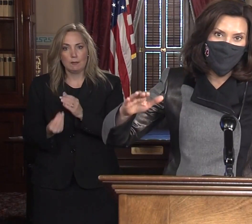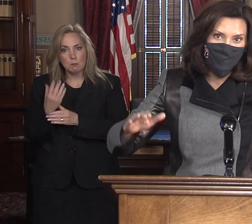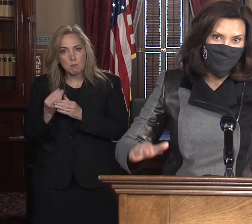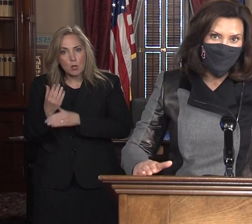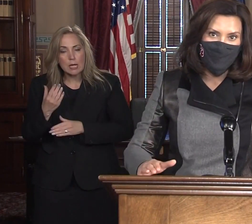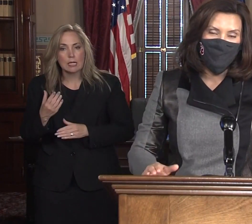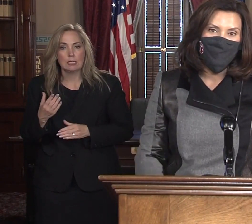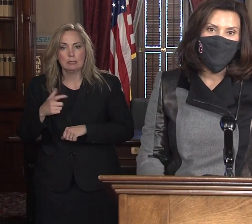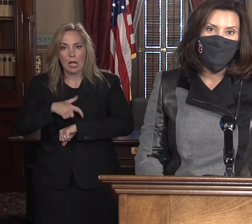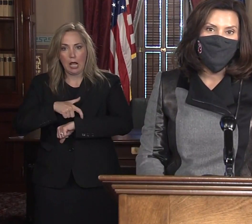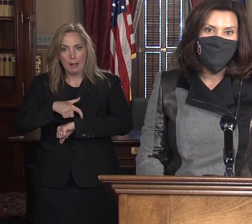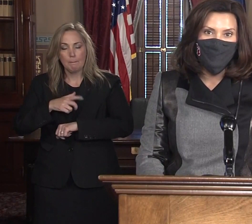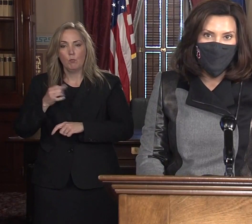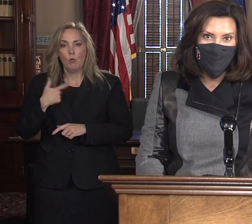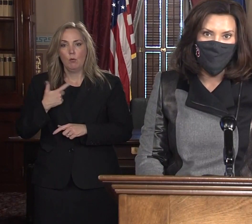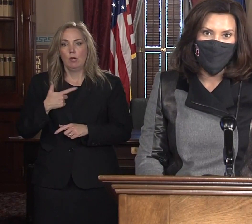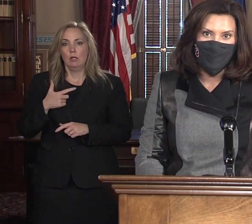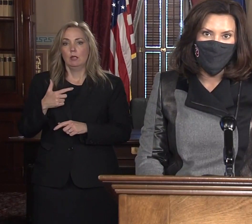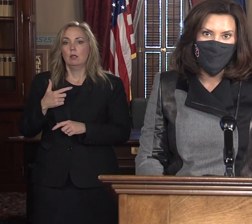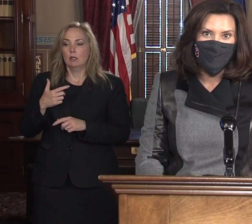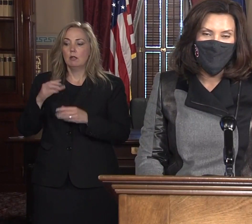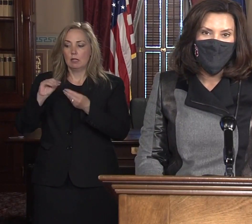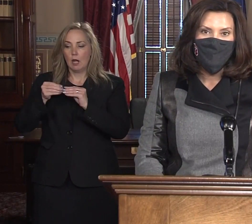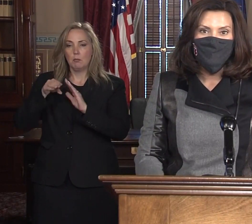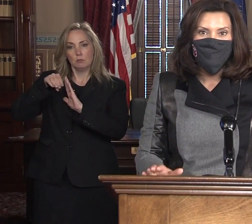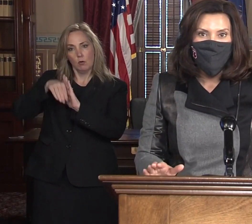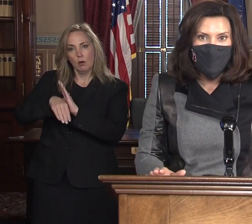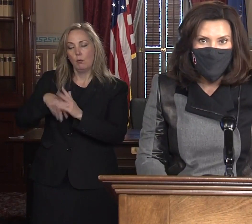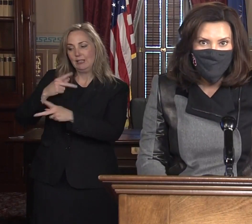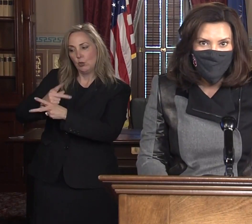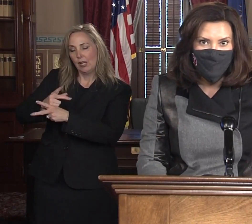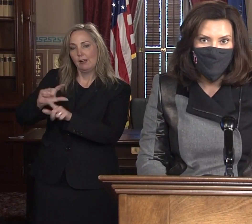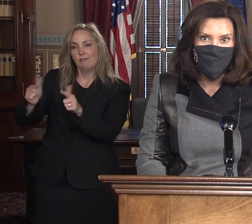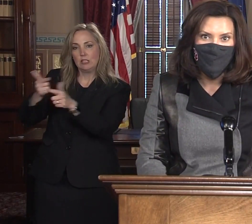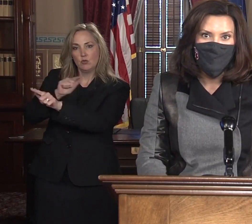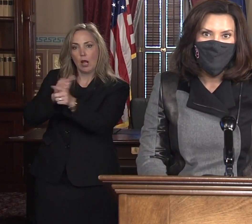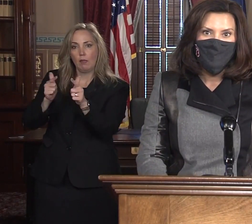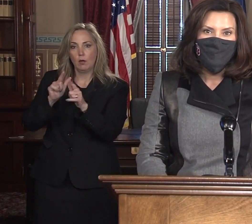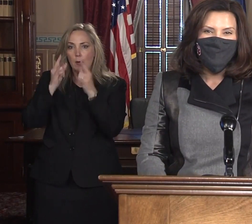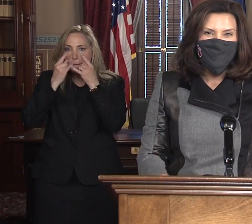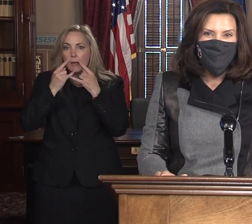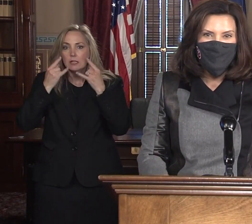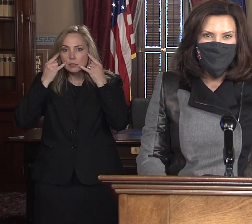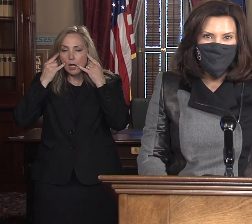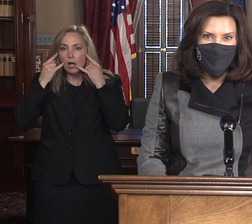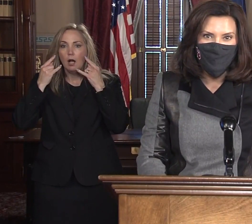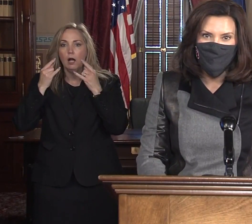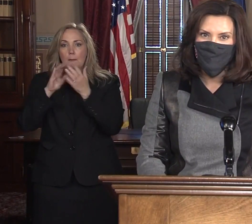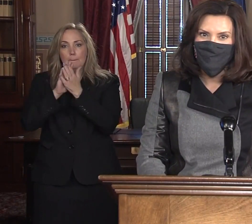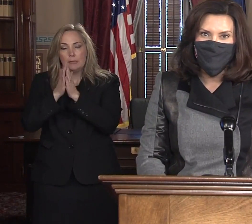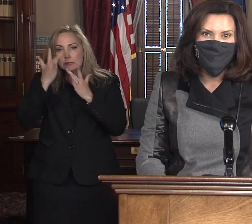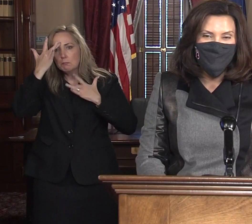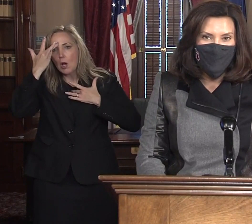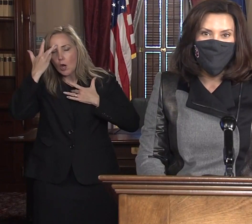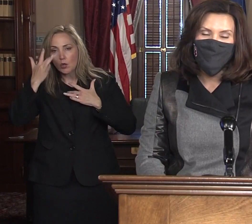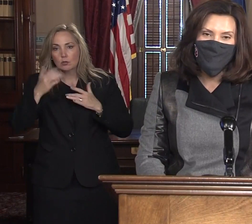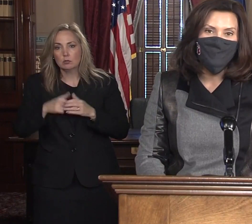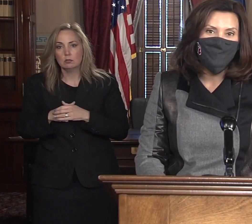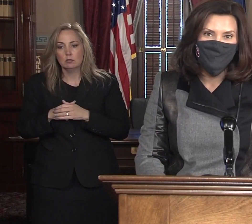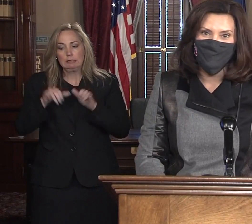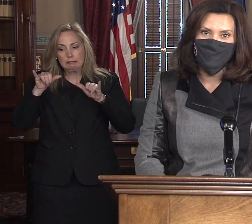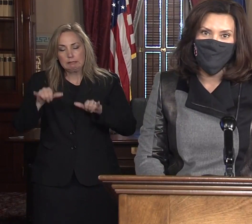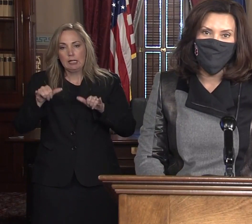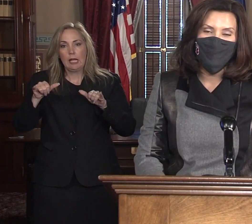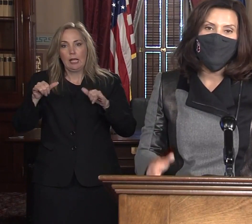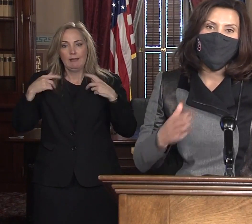pushed our numbers down and we took care of one another. Let's mask up. Let's be smart. Let's stay